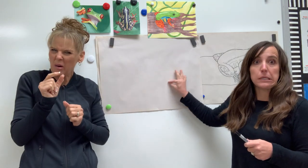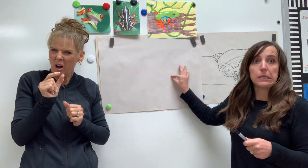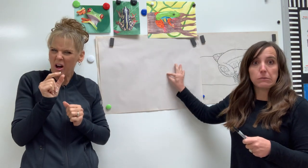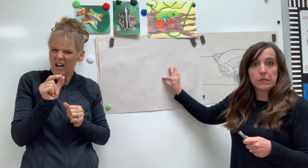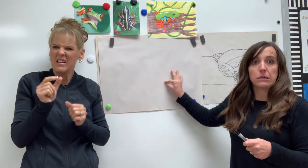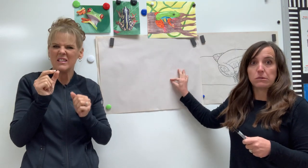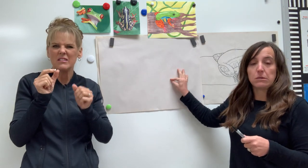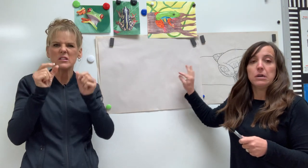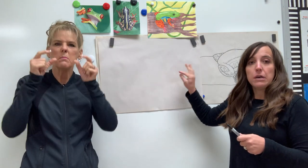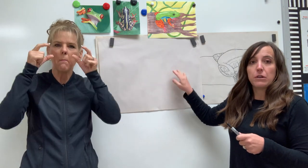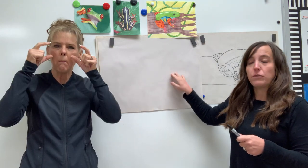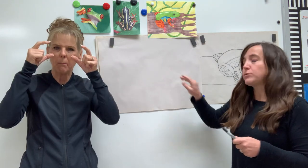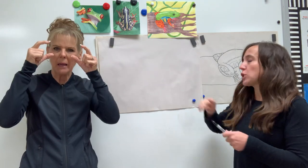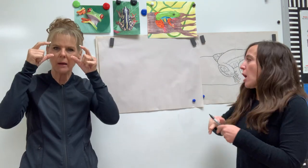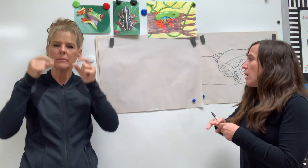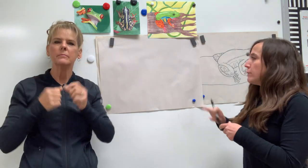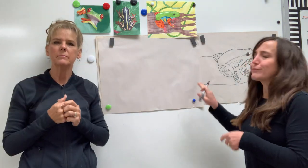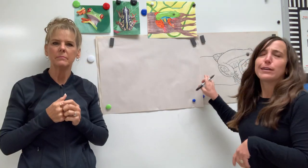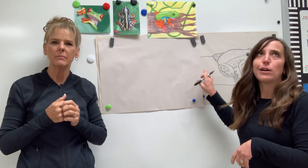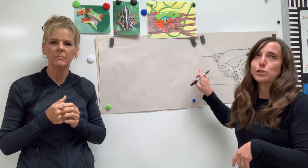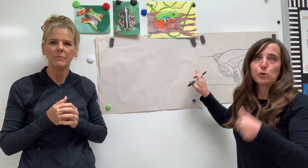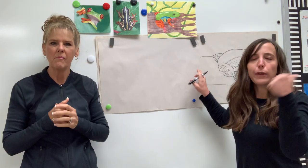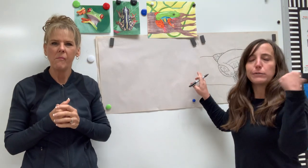a teeny weeny